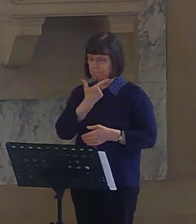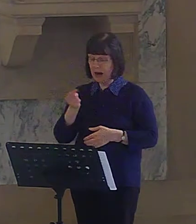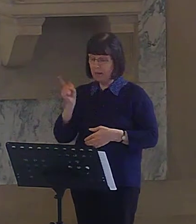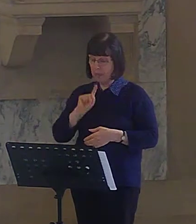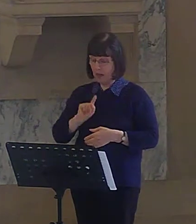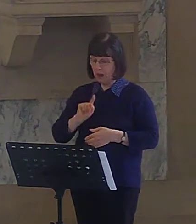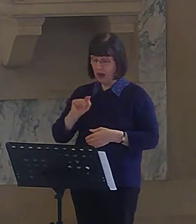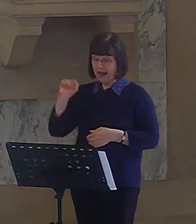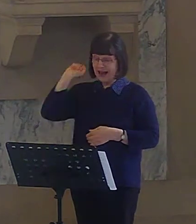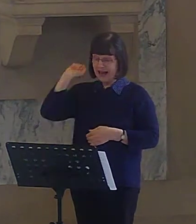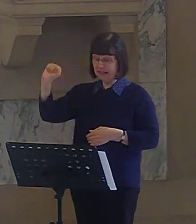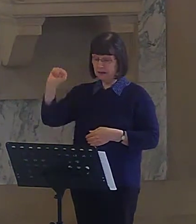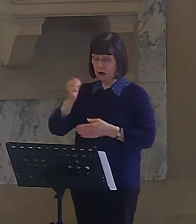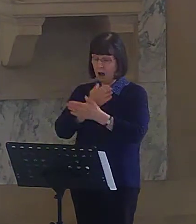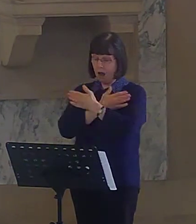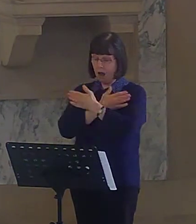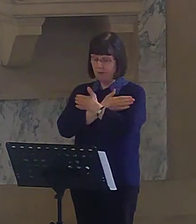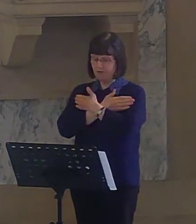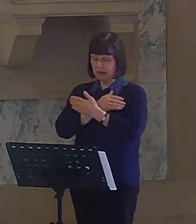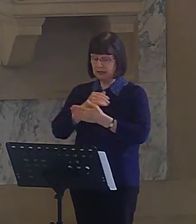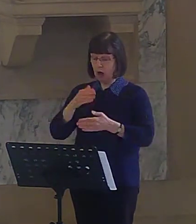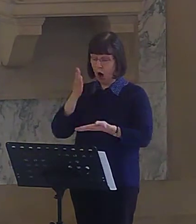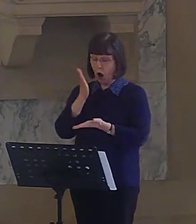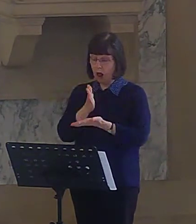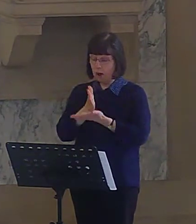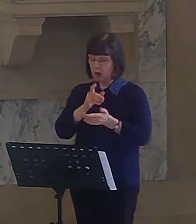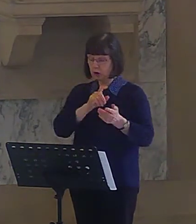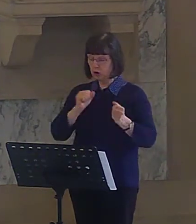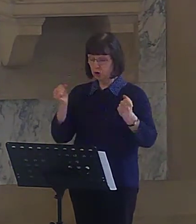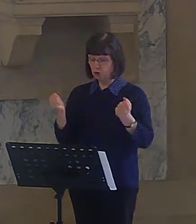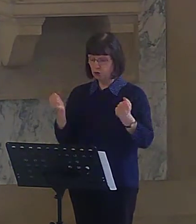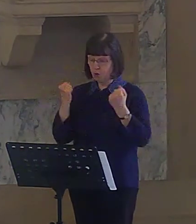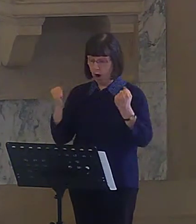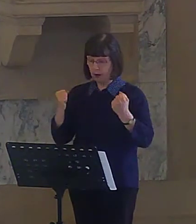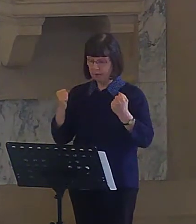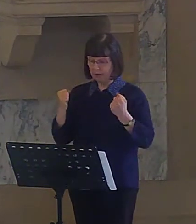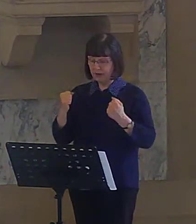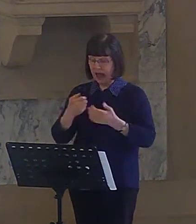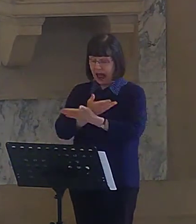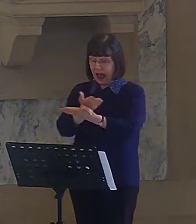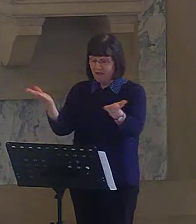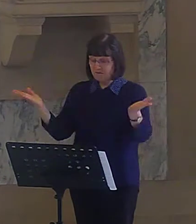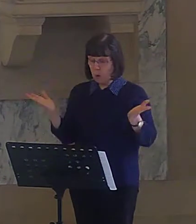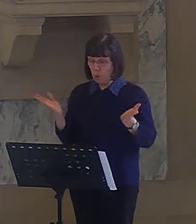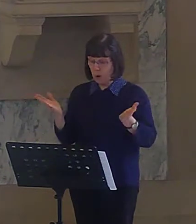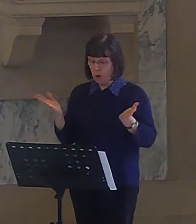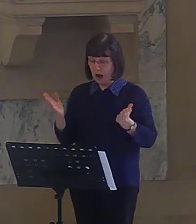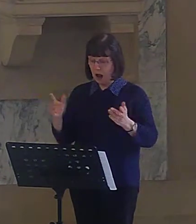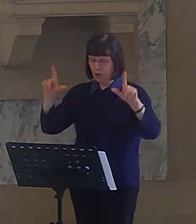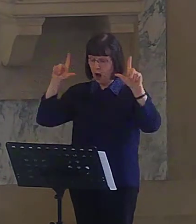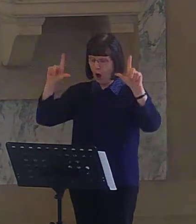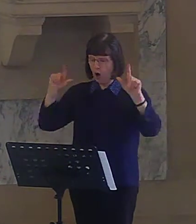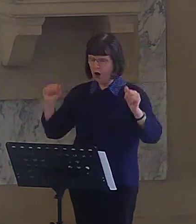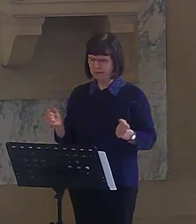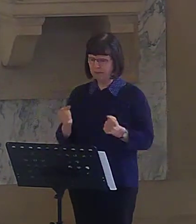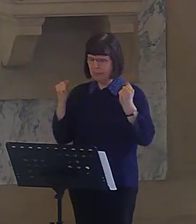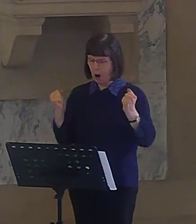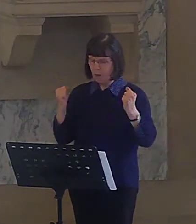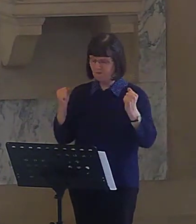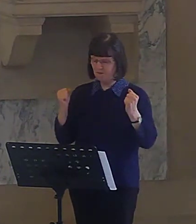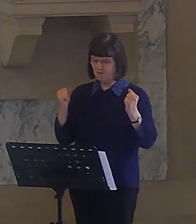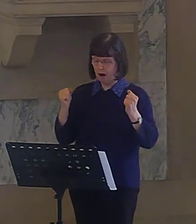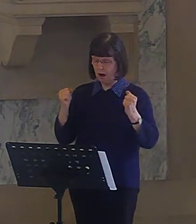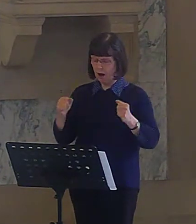The Lord loves his people. His love is always strong. Everywhere the Lord